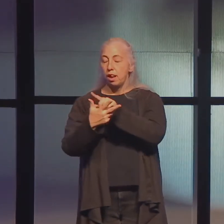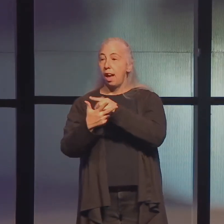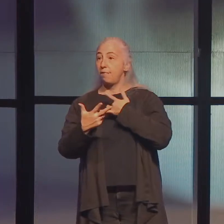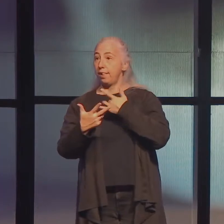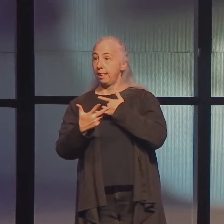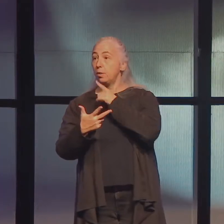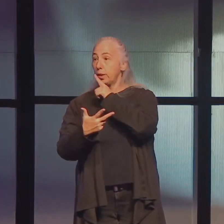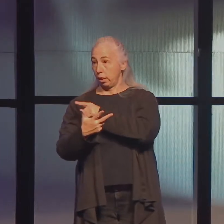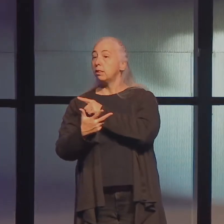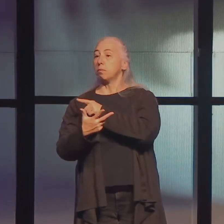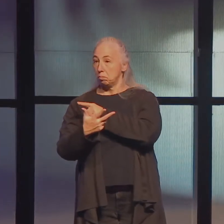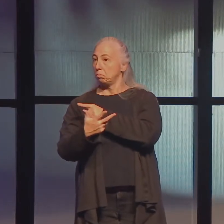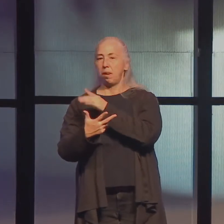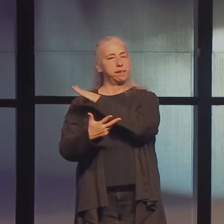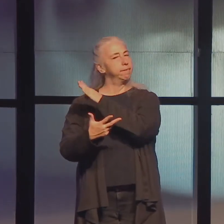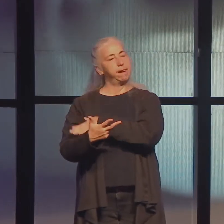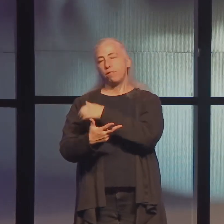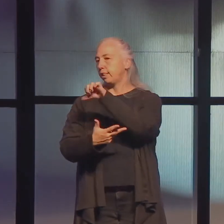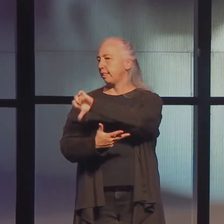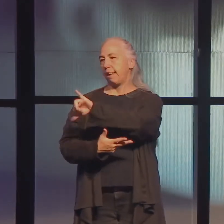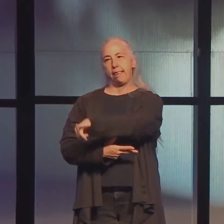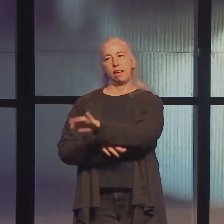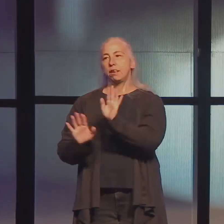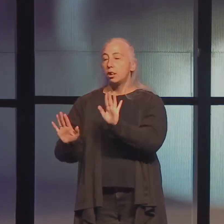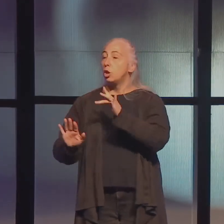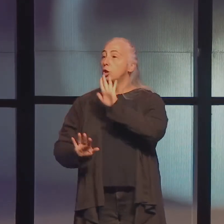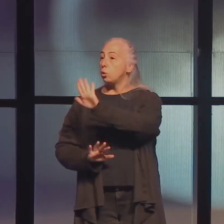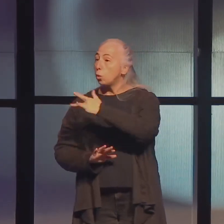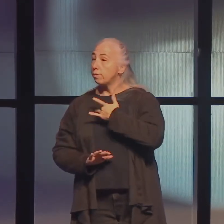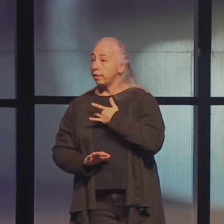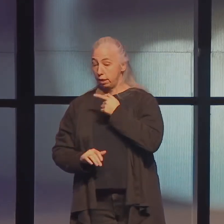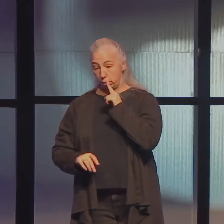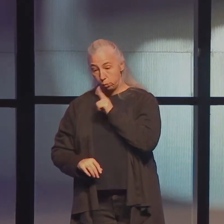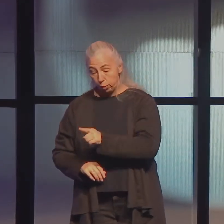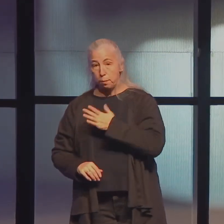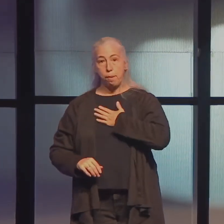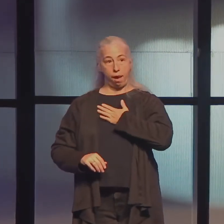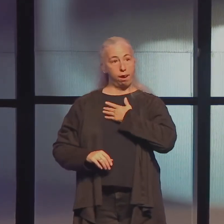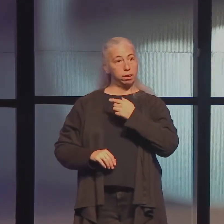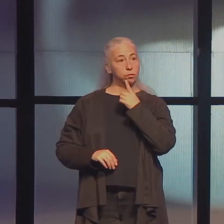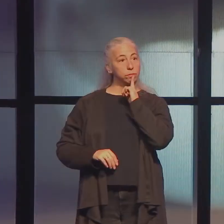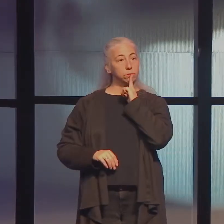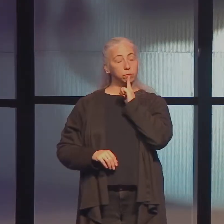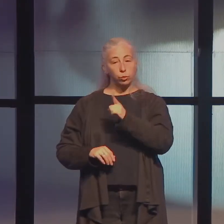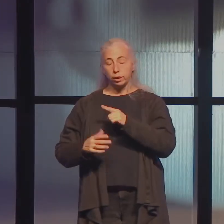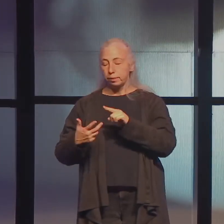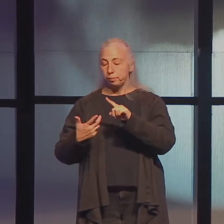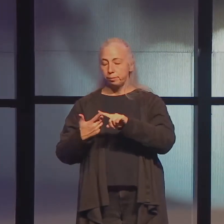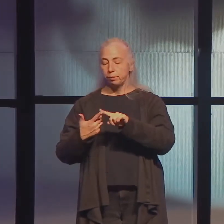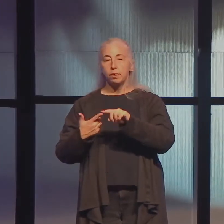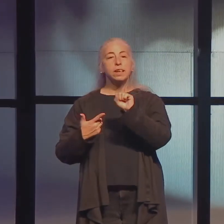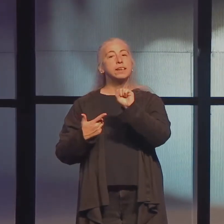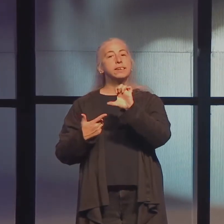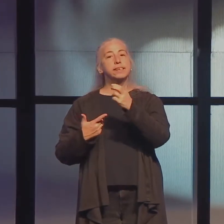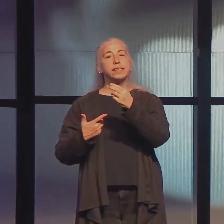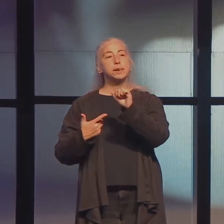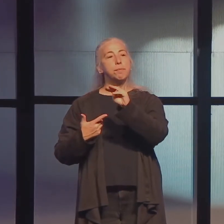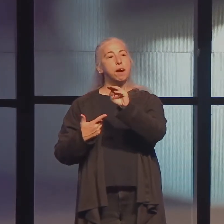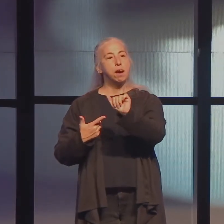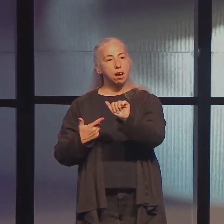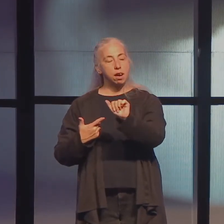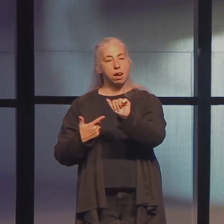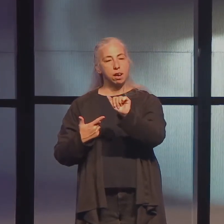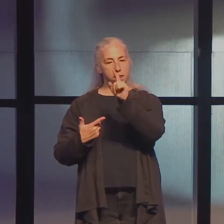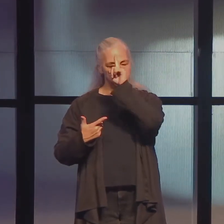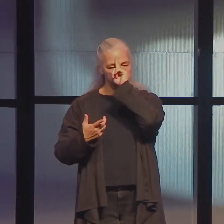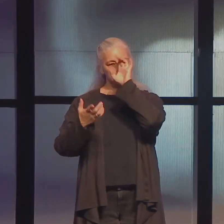real. I would never deny your feeling. Your feeling is real, my feeling is real. But then we have a schema that will automatically translate